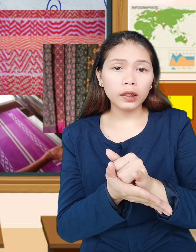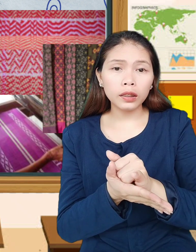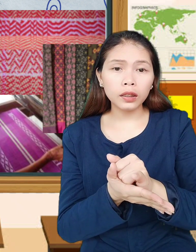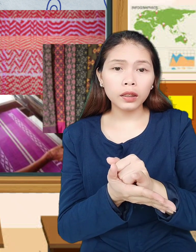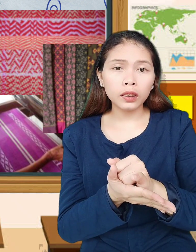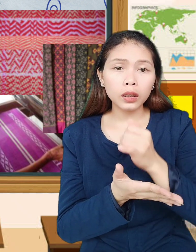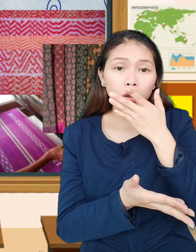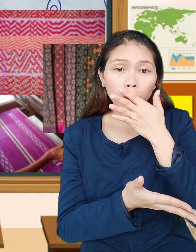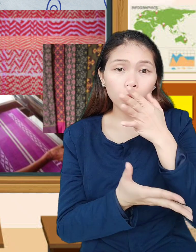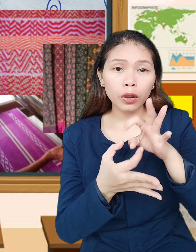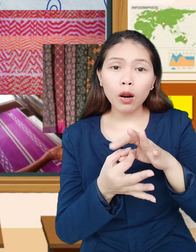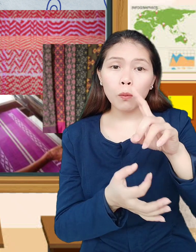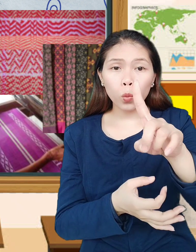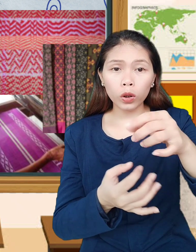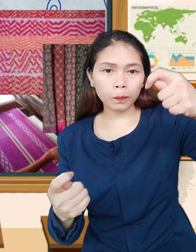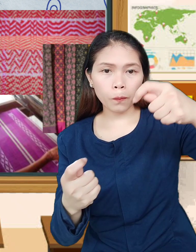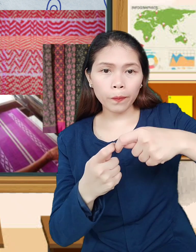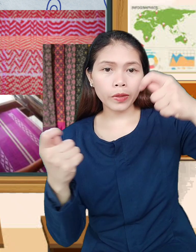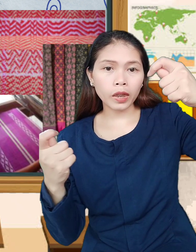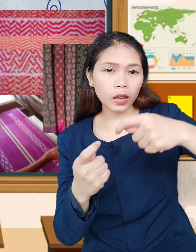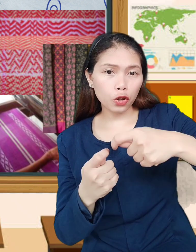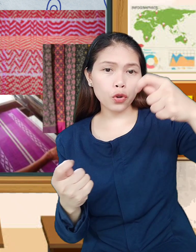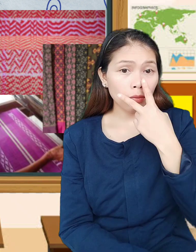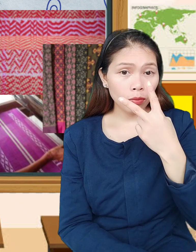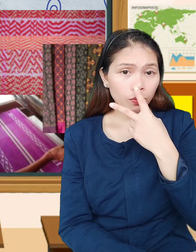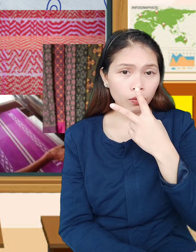so that the color of one thread